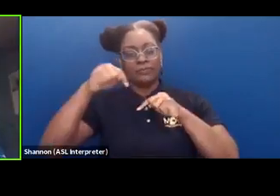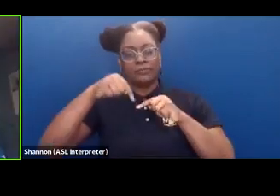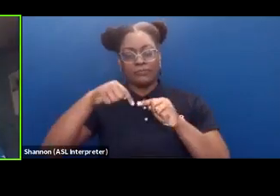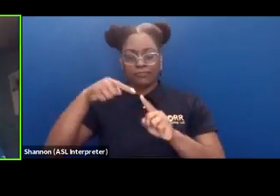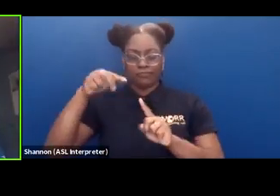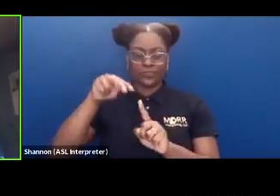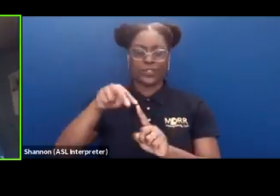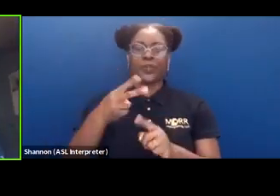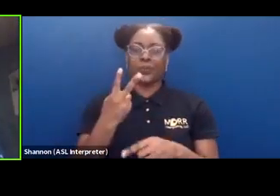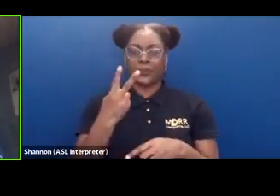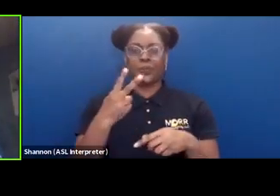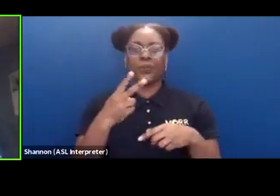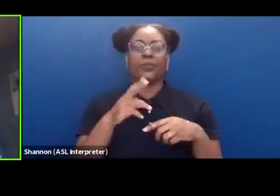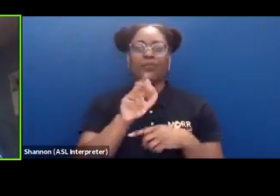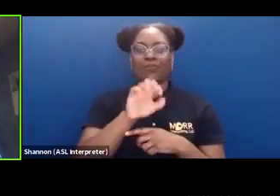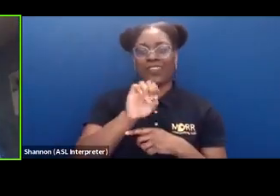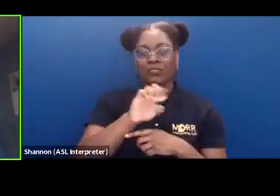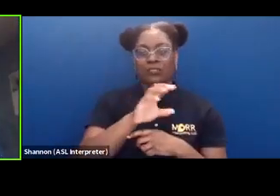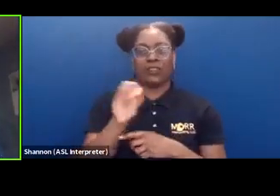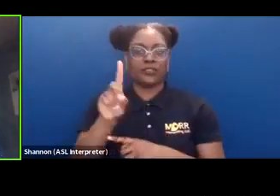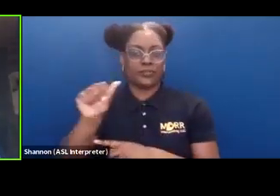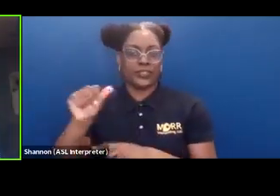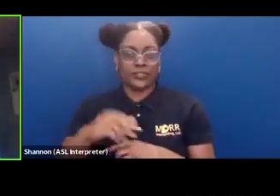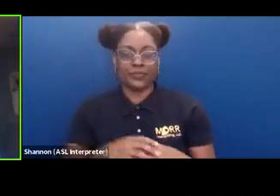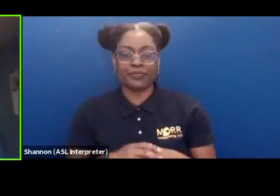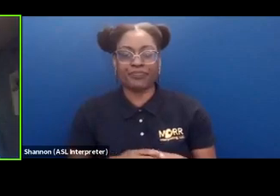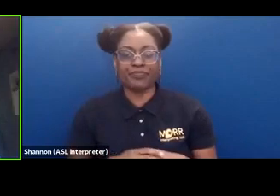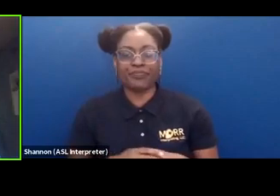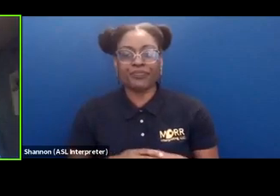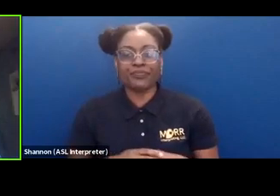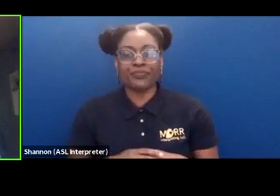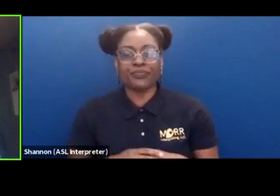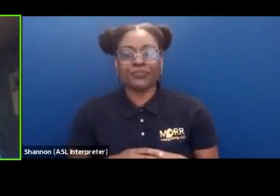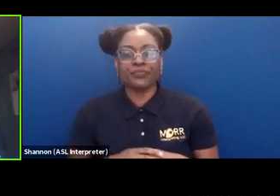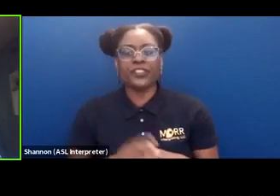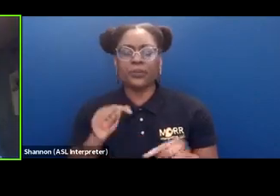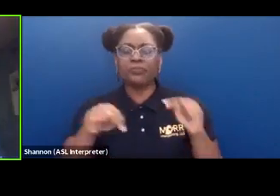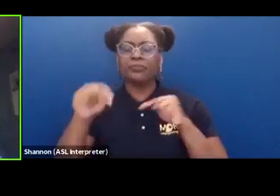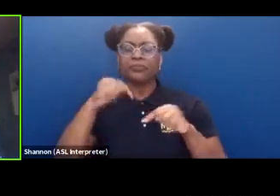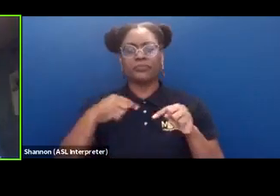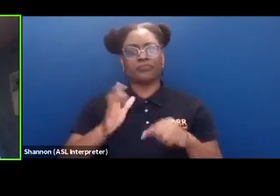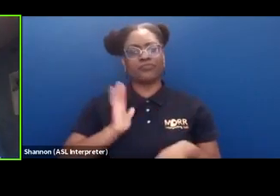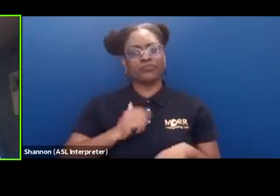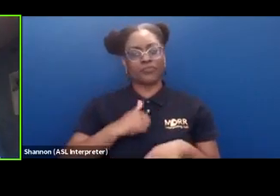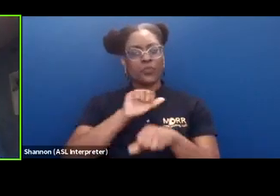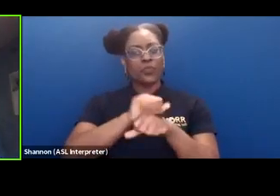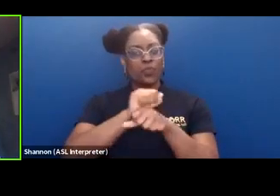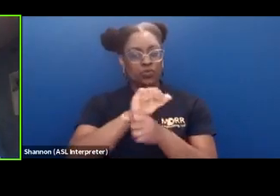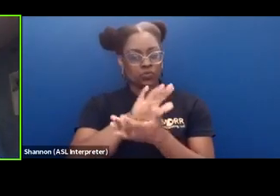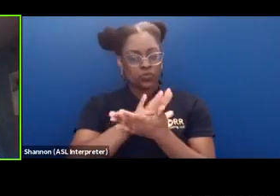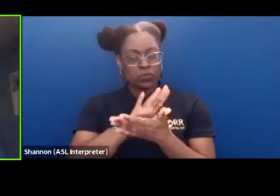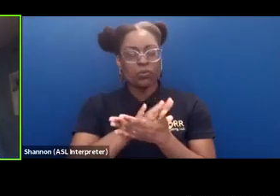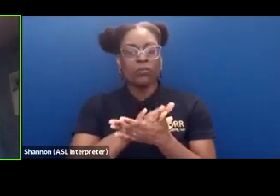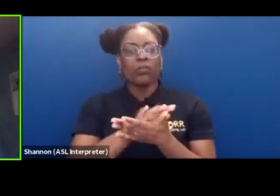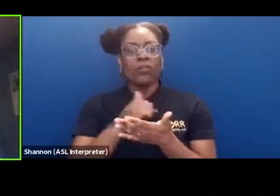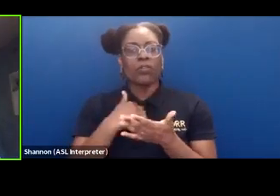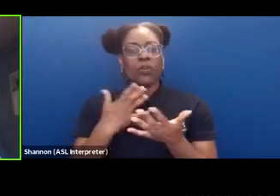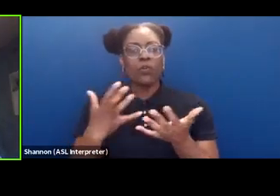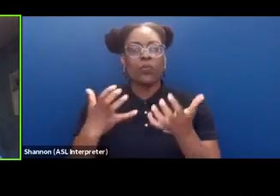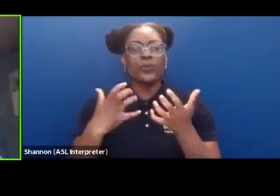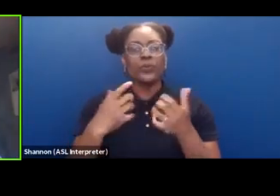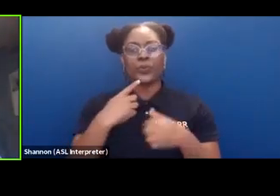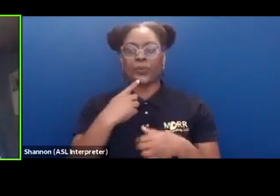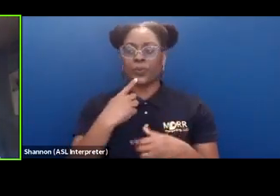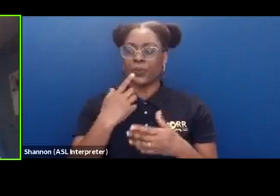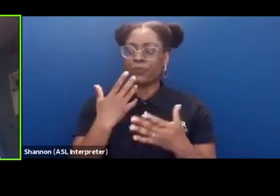I wanted to shift this discussion to expose the similar logic in